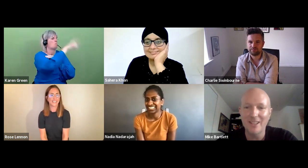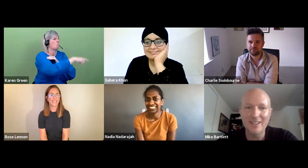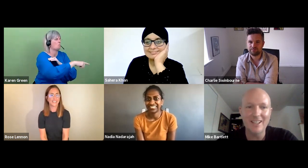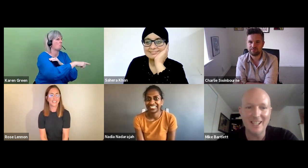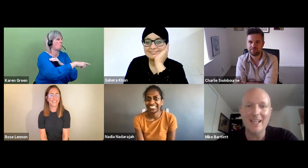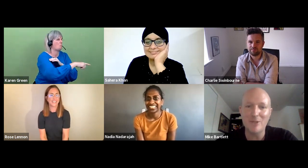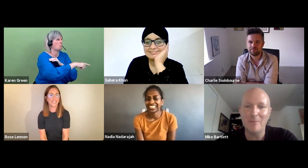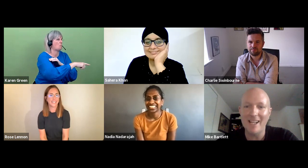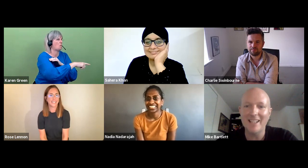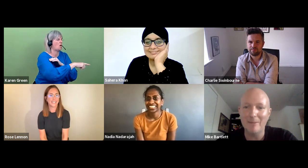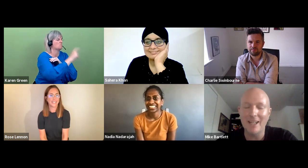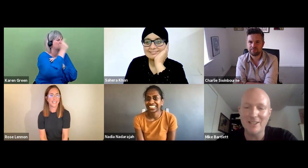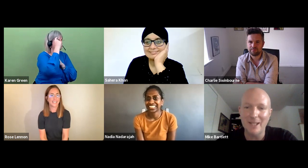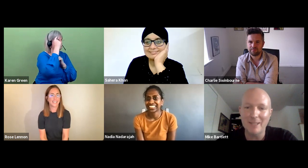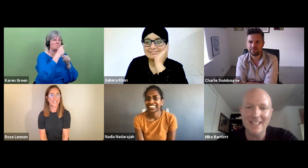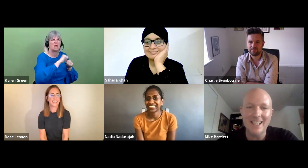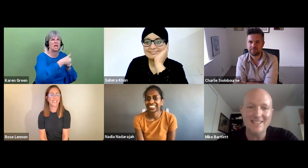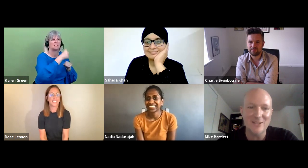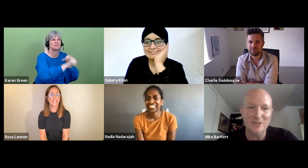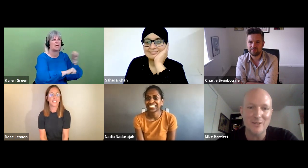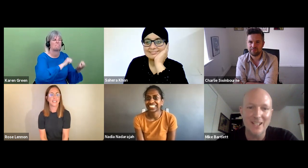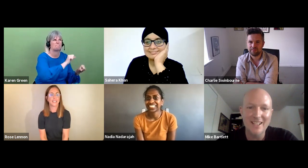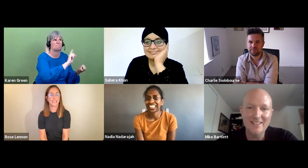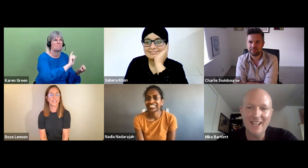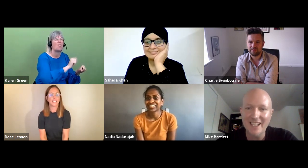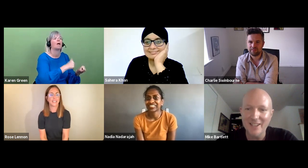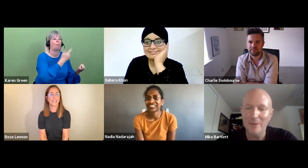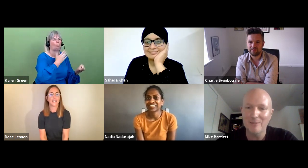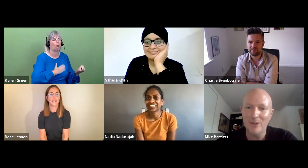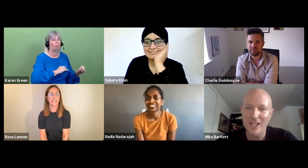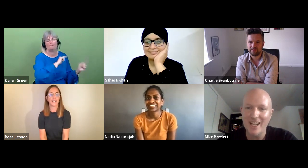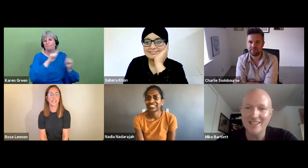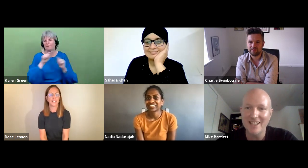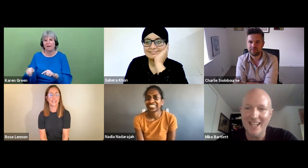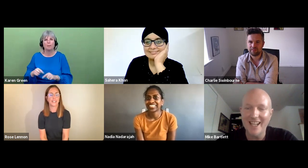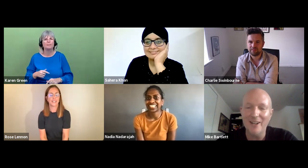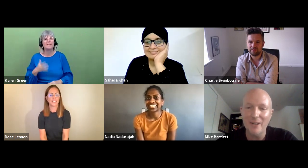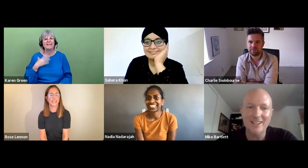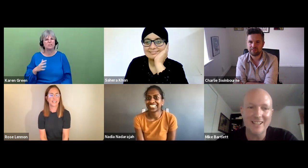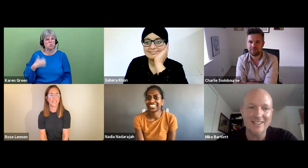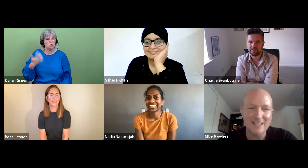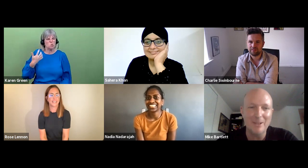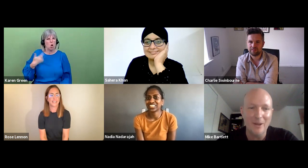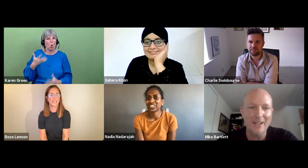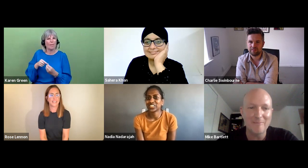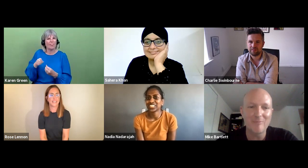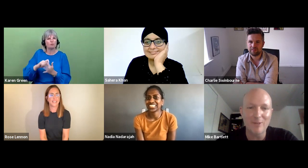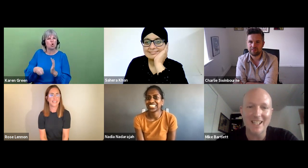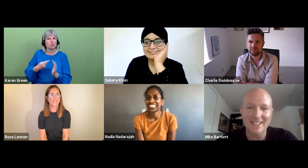the next step should be and comes back to it. But he needs that sort of anger with the project to let it out, and I think that there's something quite I recognize